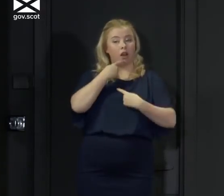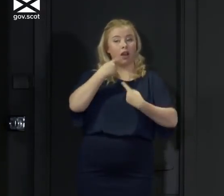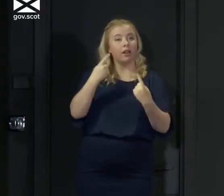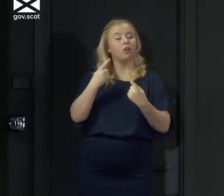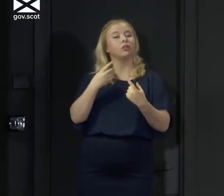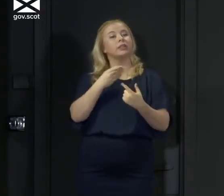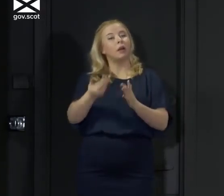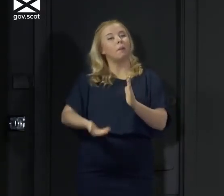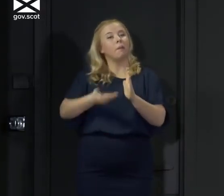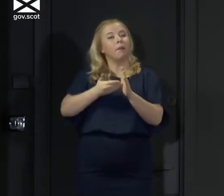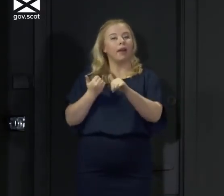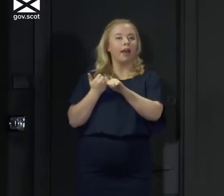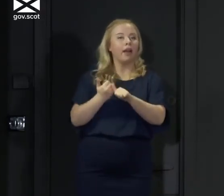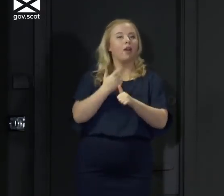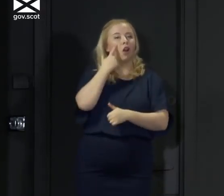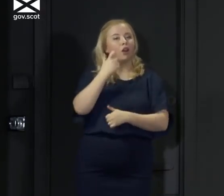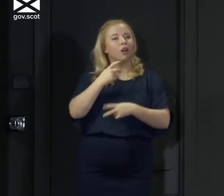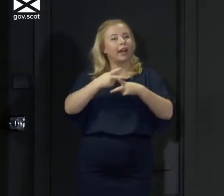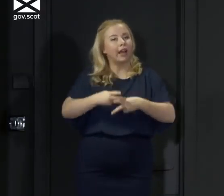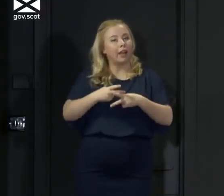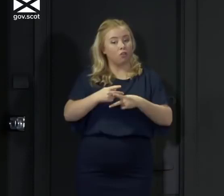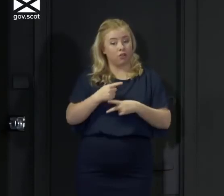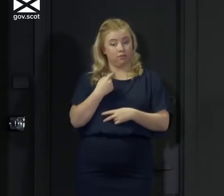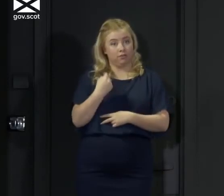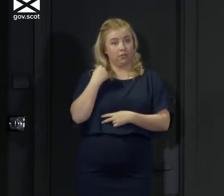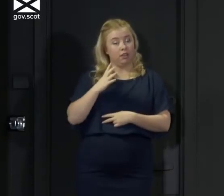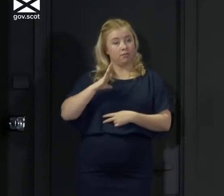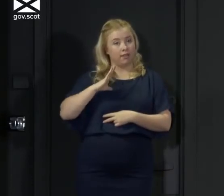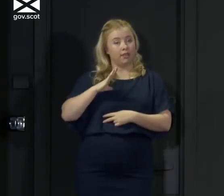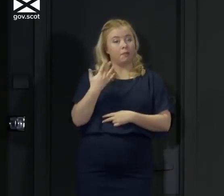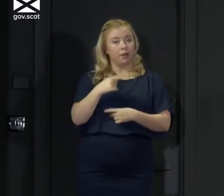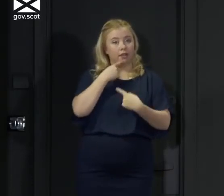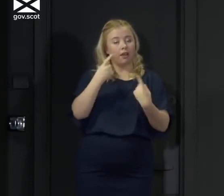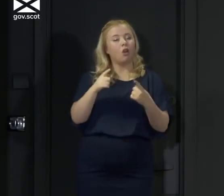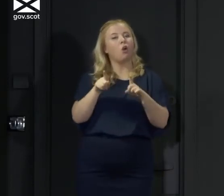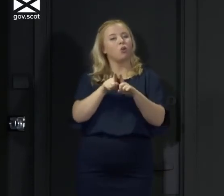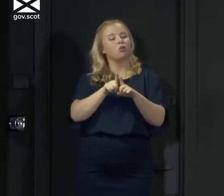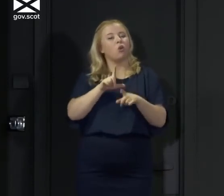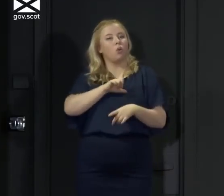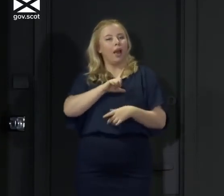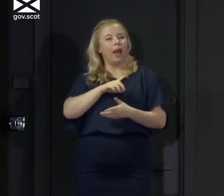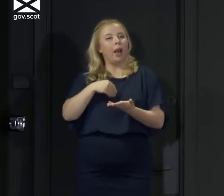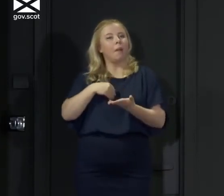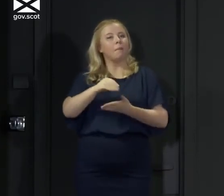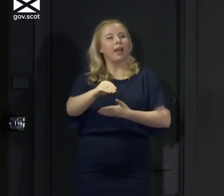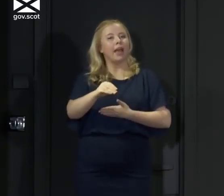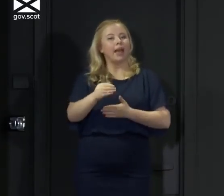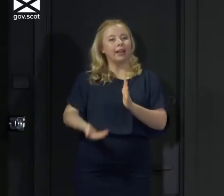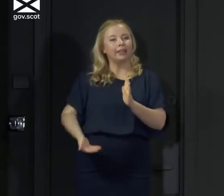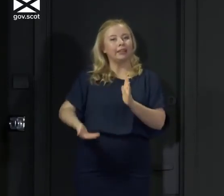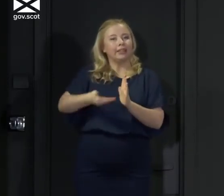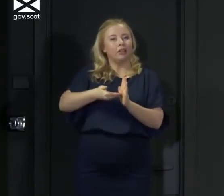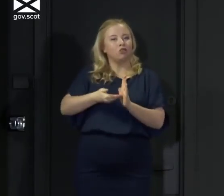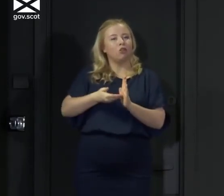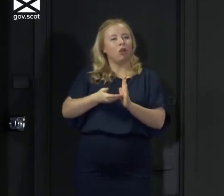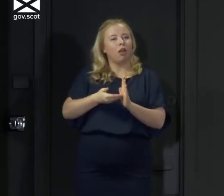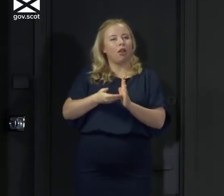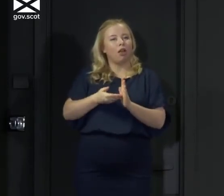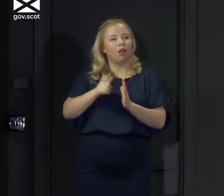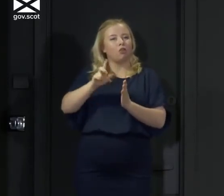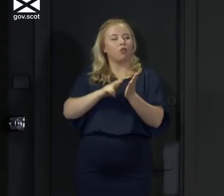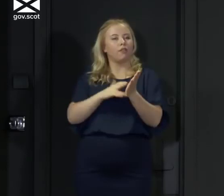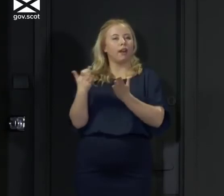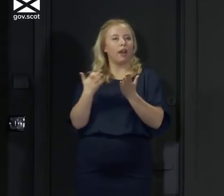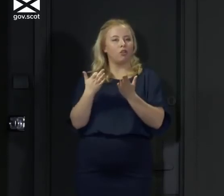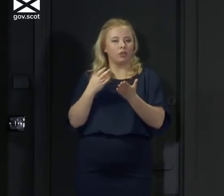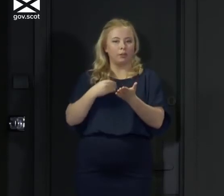Sunday. And of course, it's why we're paying an additional coronavirus carers allowance at the end of this month to those who receive carers